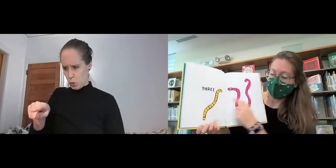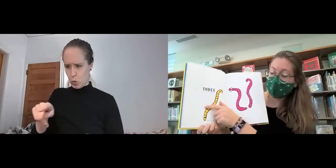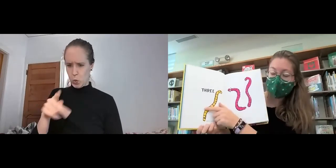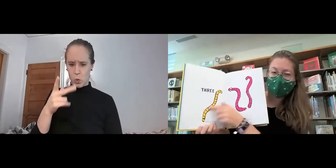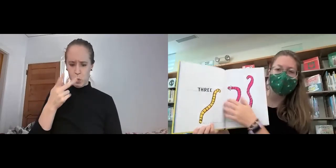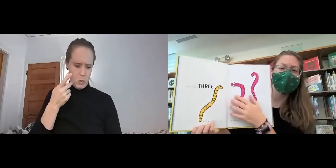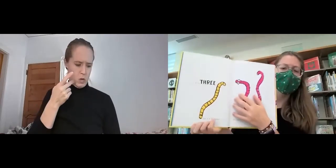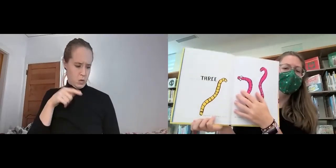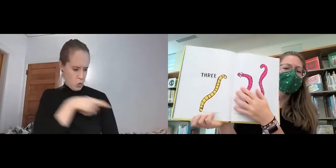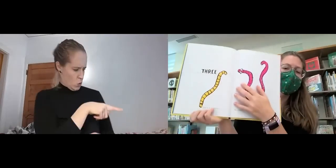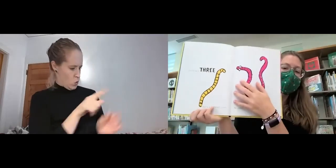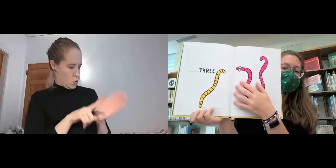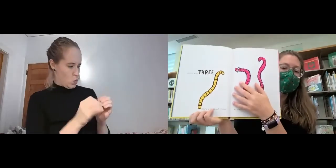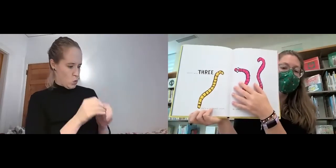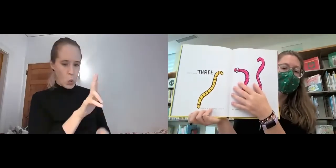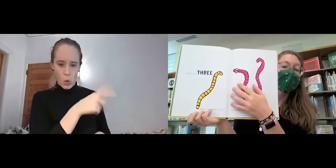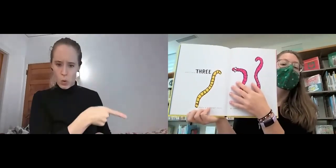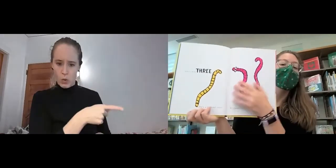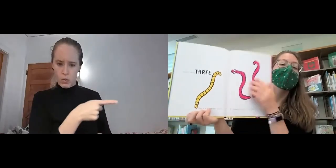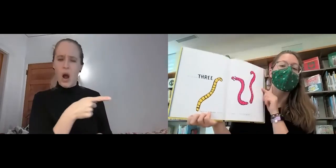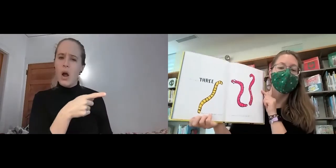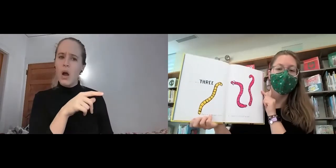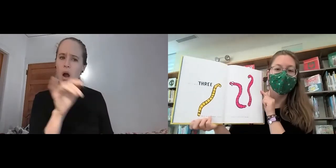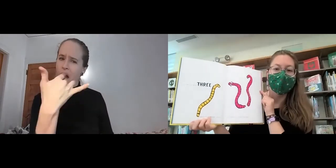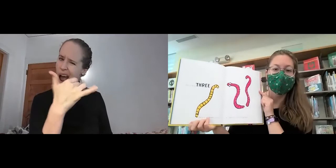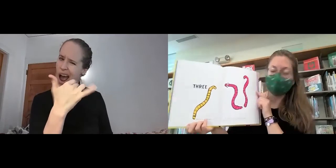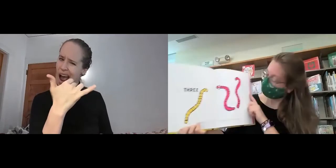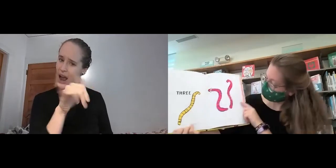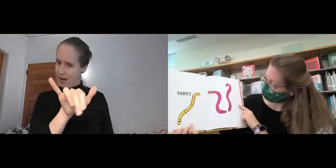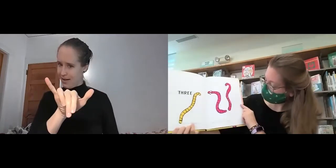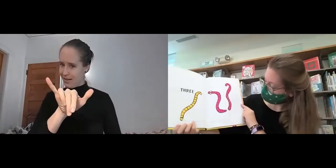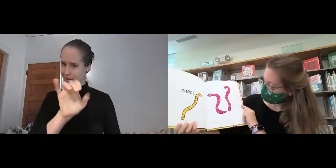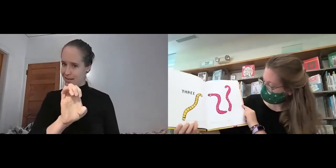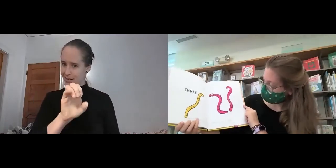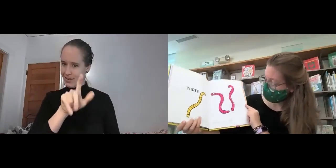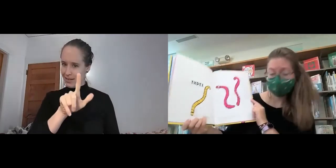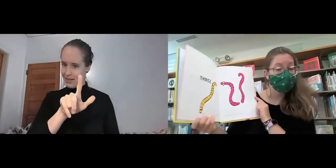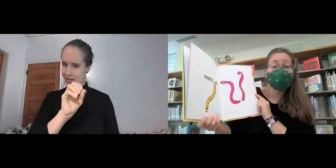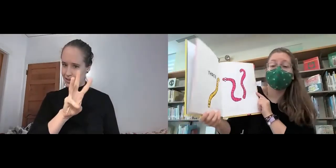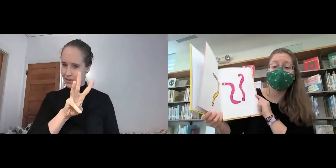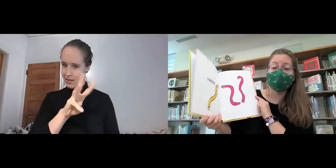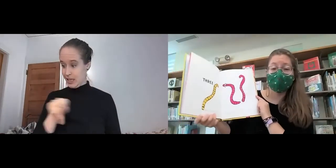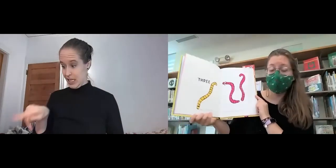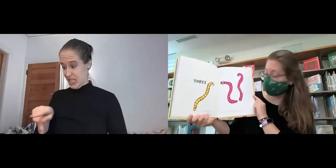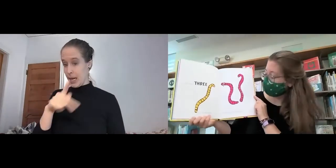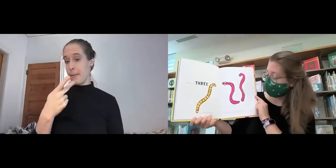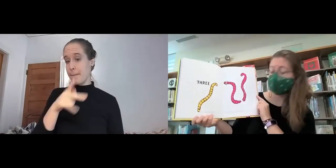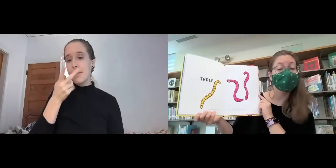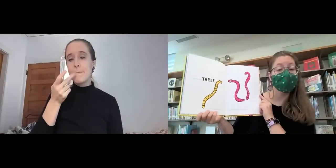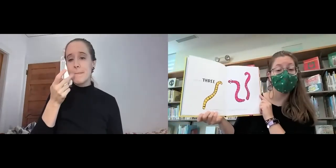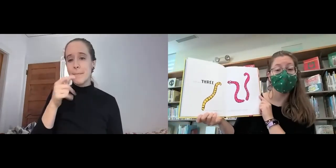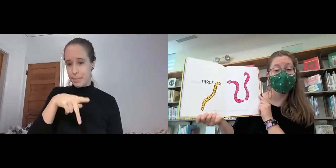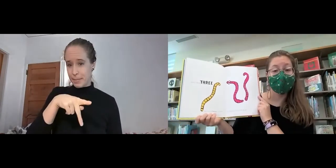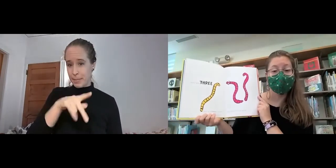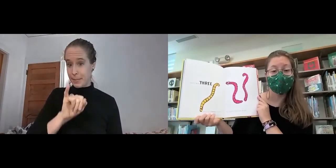and worm 3 is yellow. No reason at all. I